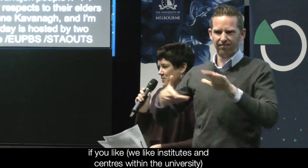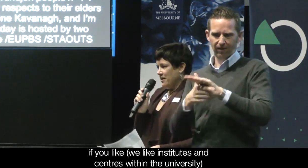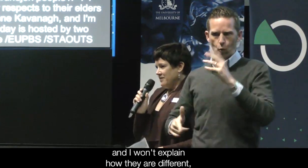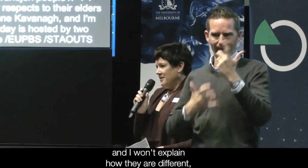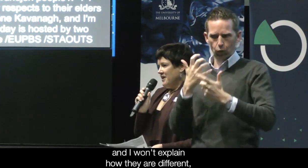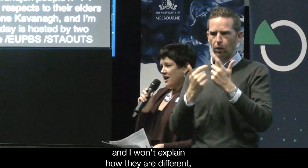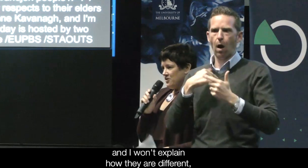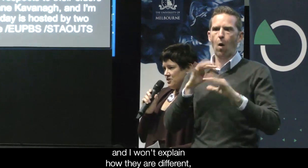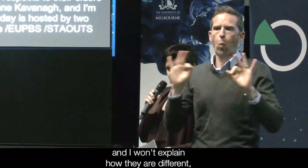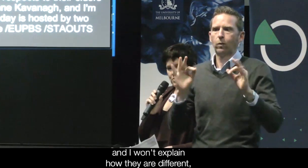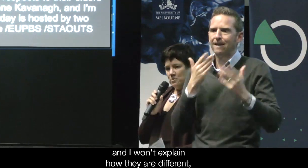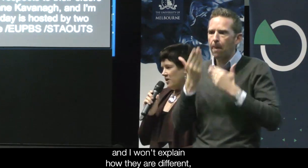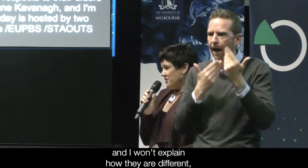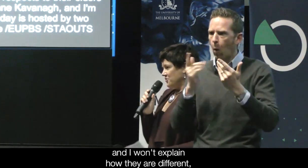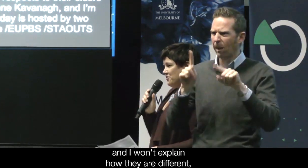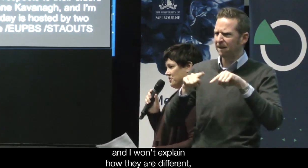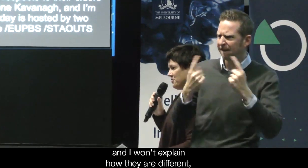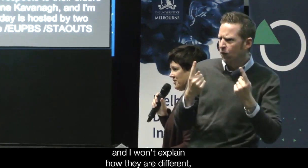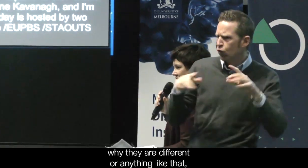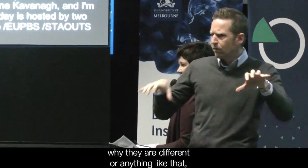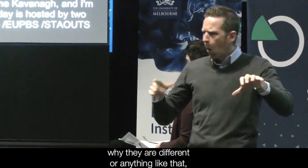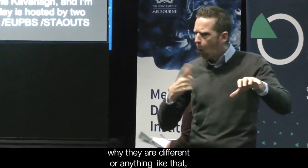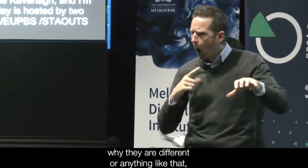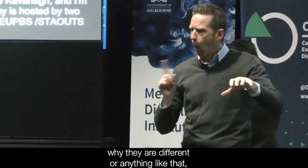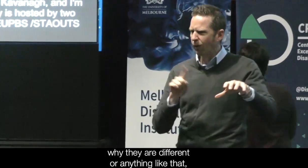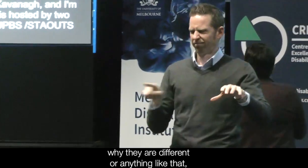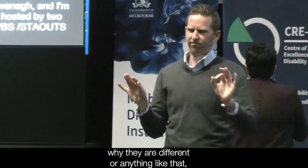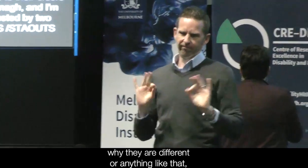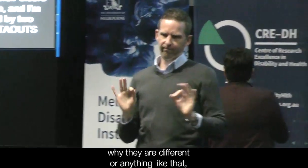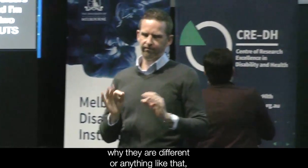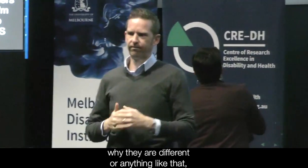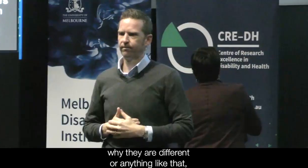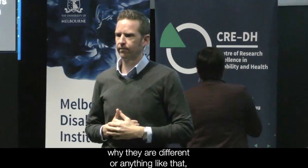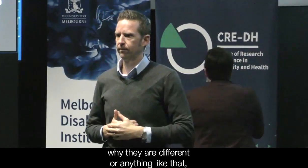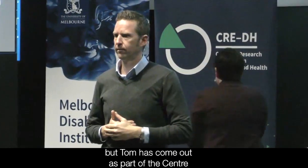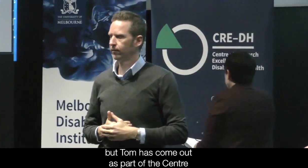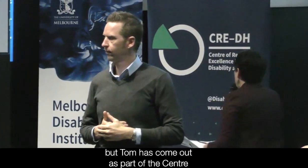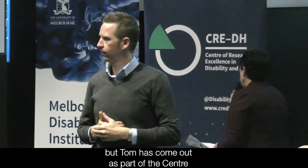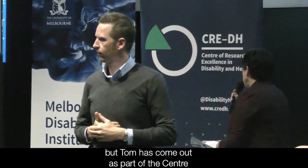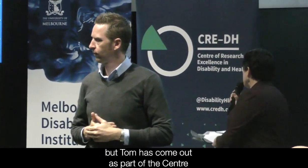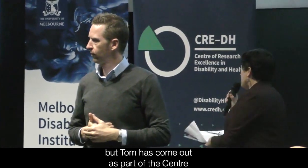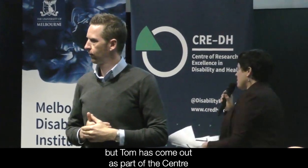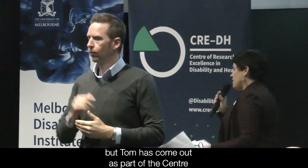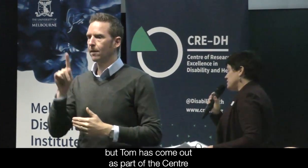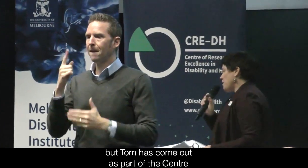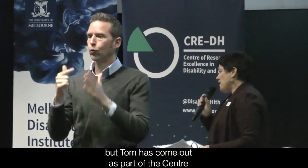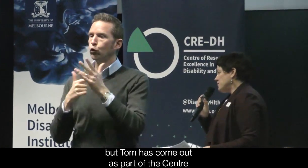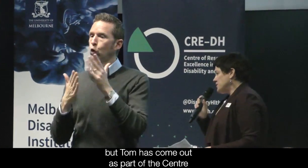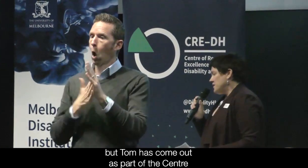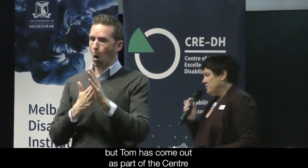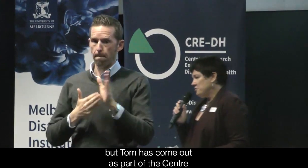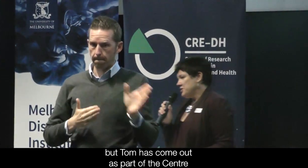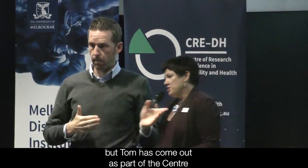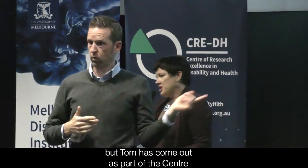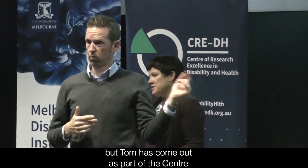won't explain how they're different, why they're different, or anything like that. But Tom has come out as part